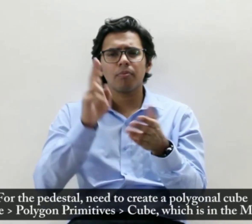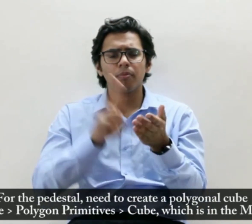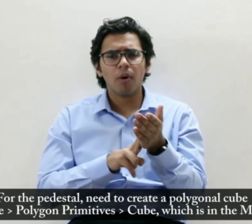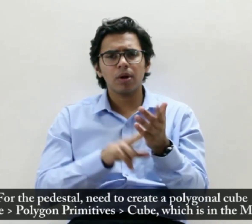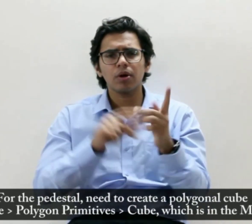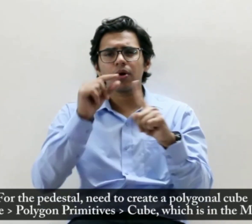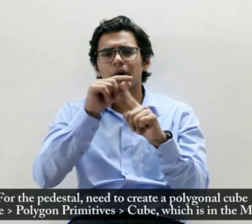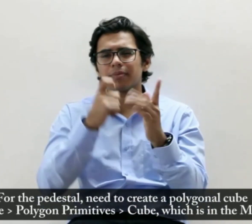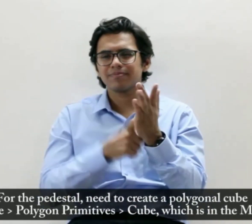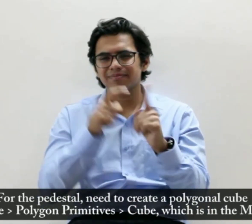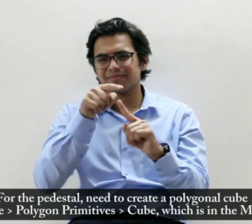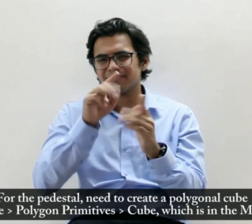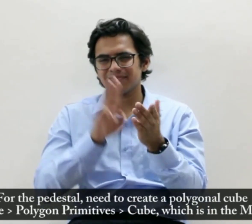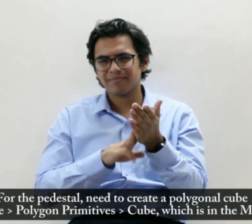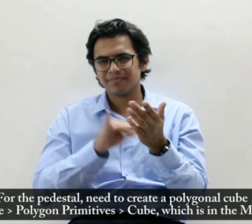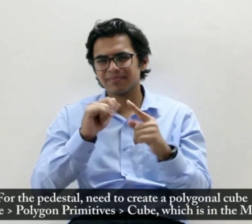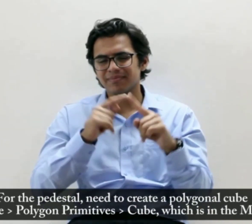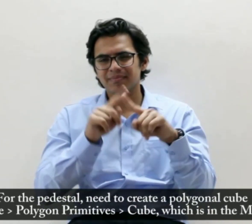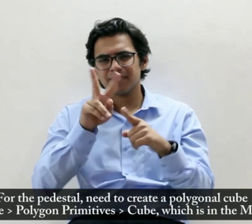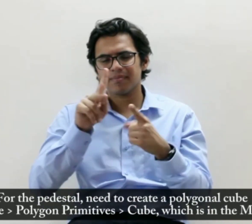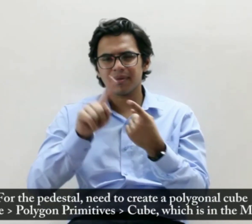which is in the main menu.